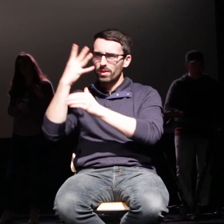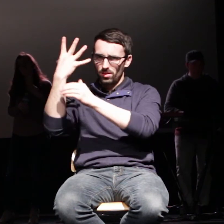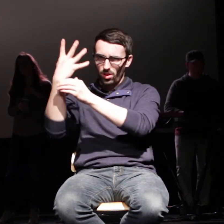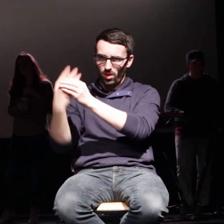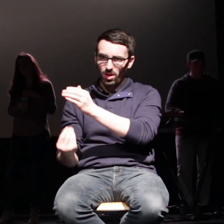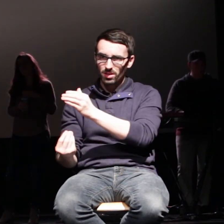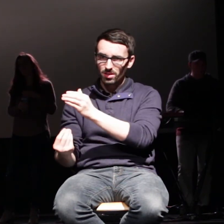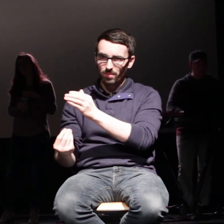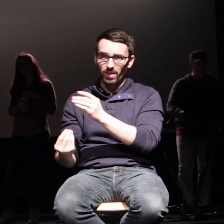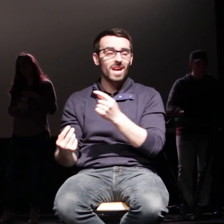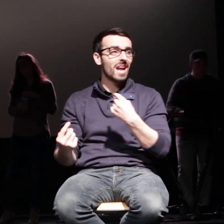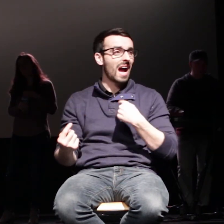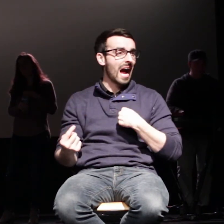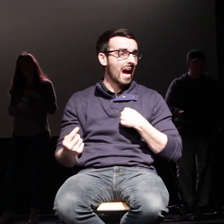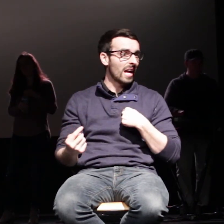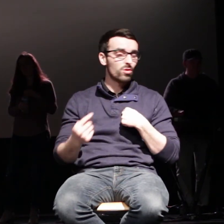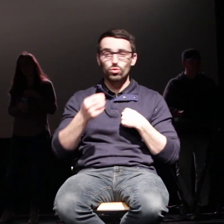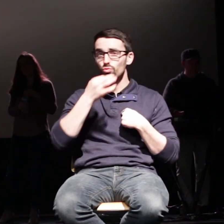room and do her funeral.